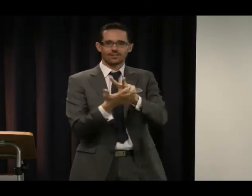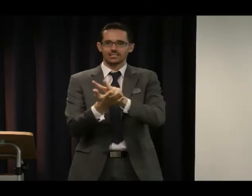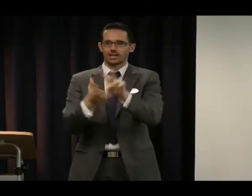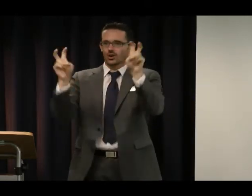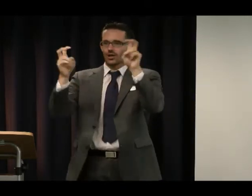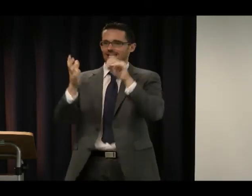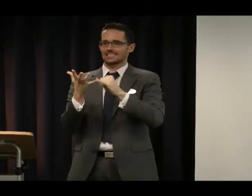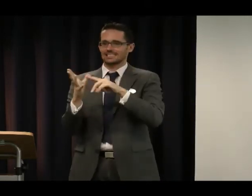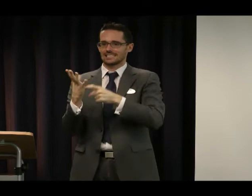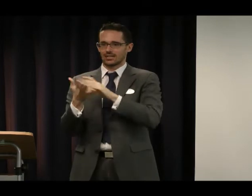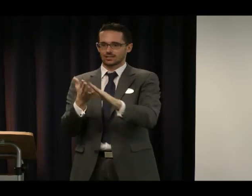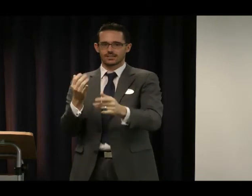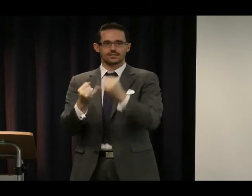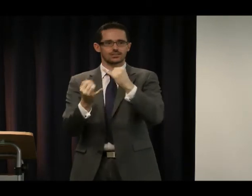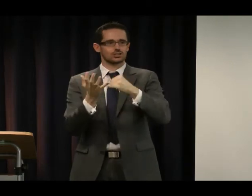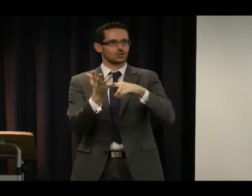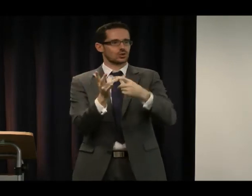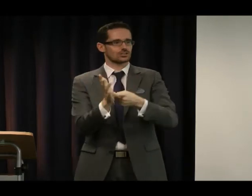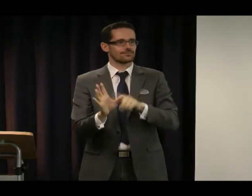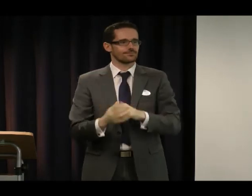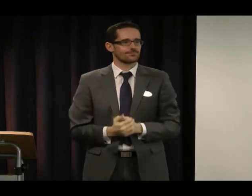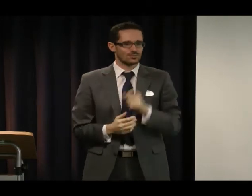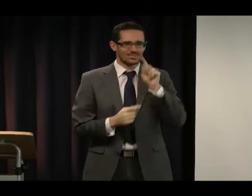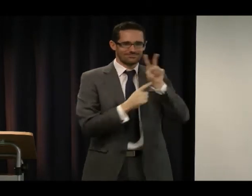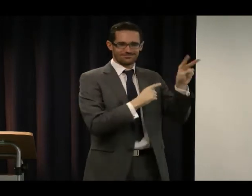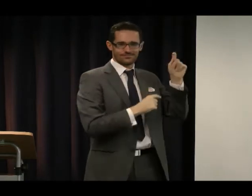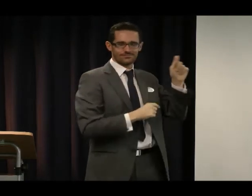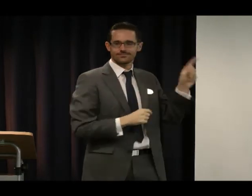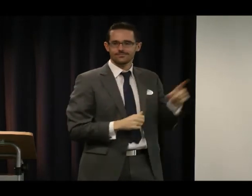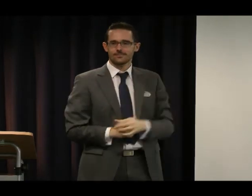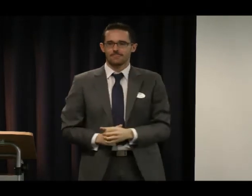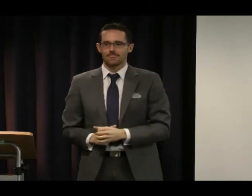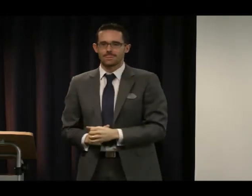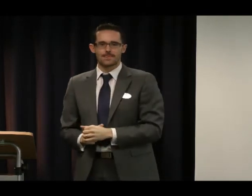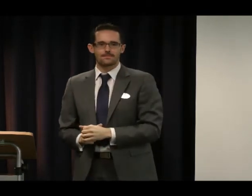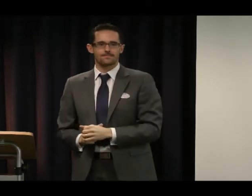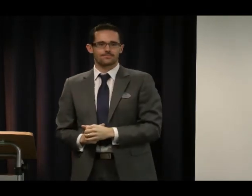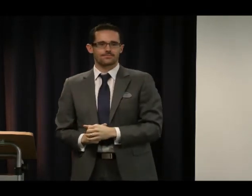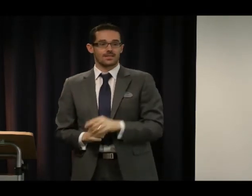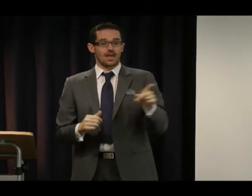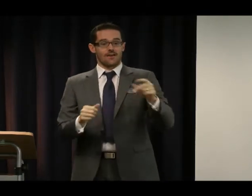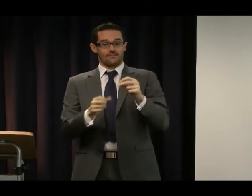to produce this video you will see today called Sarah's Story.